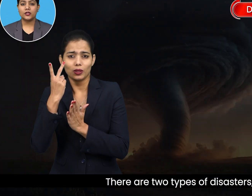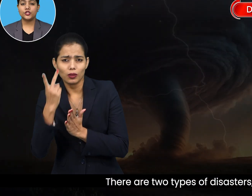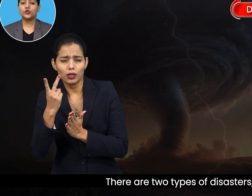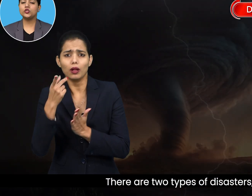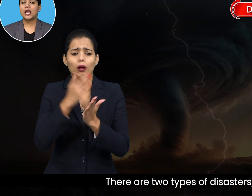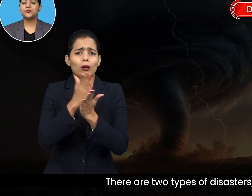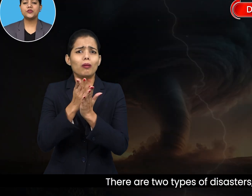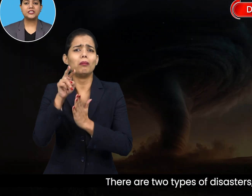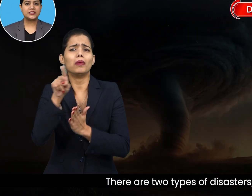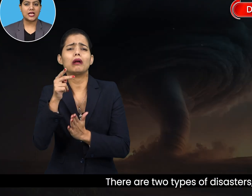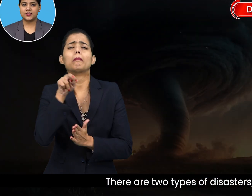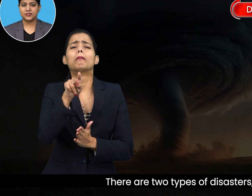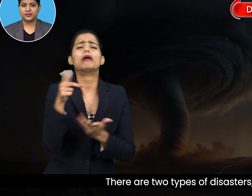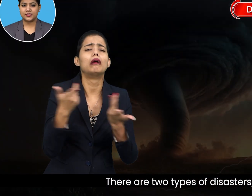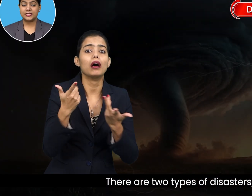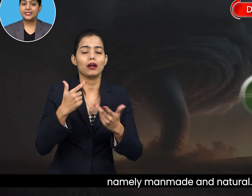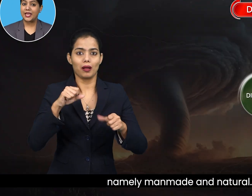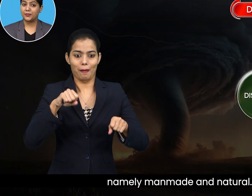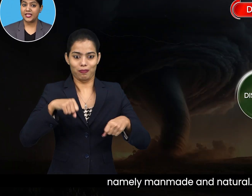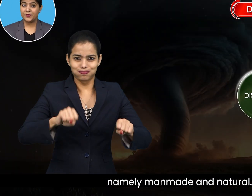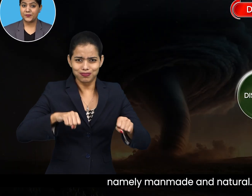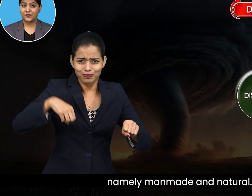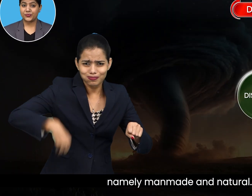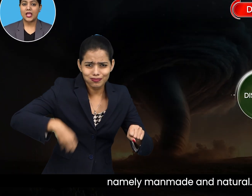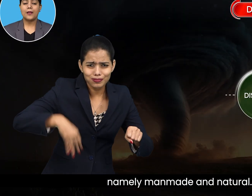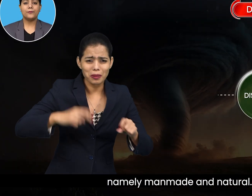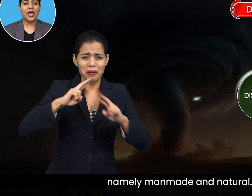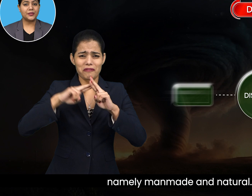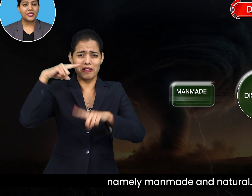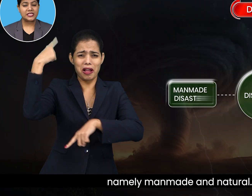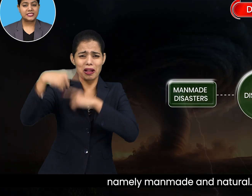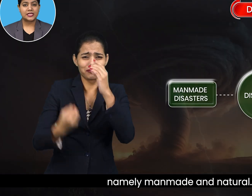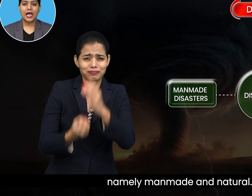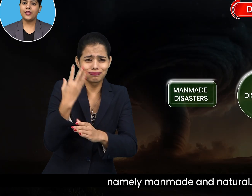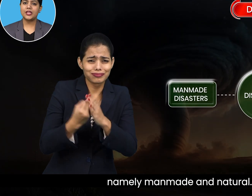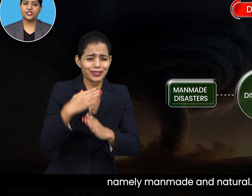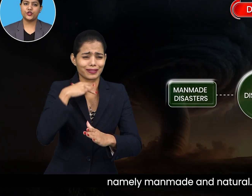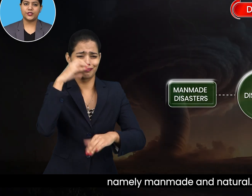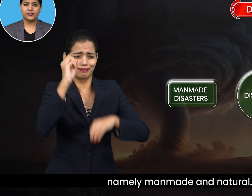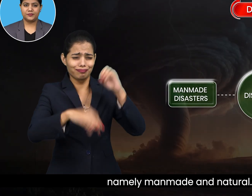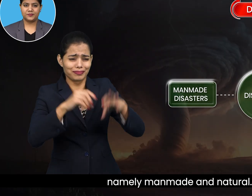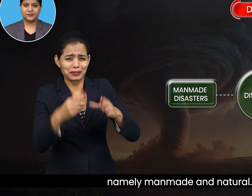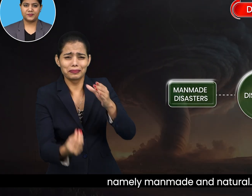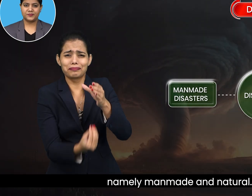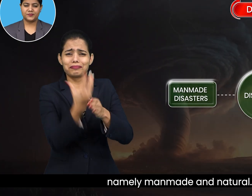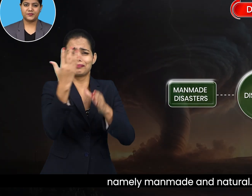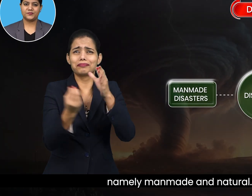There are two types of disasters, namely man-made and natural.